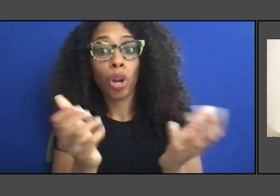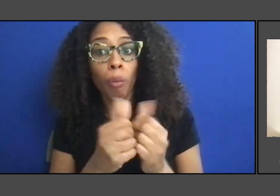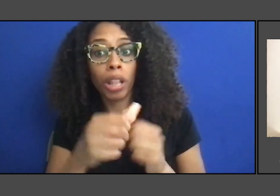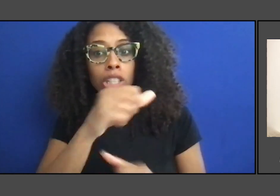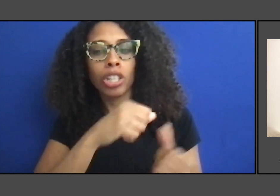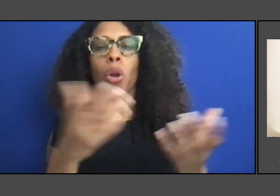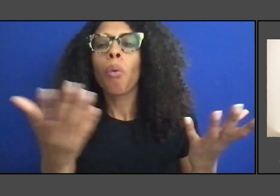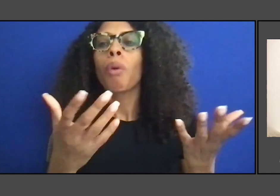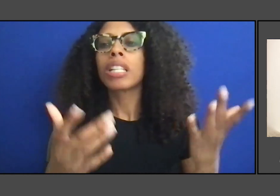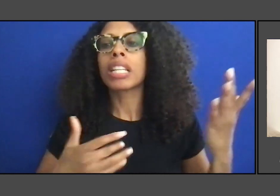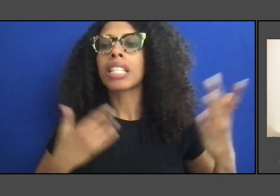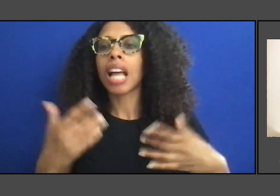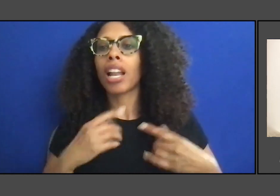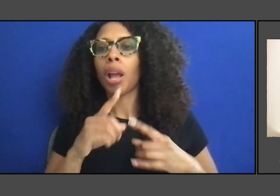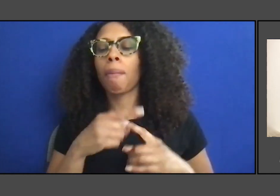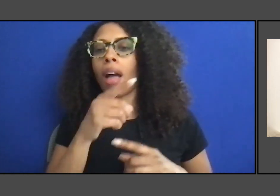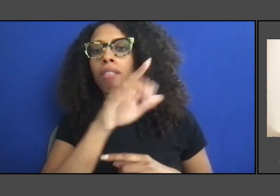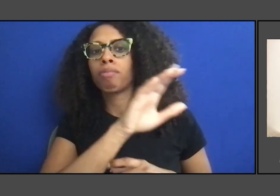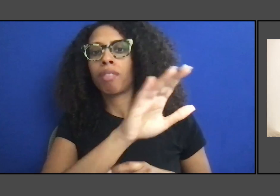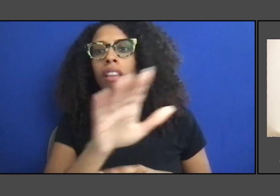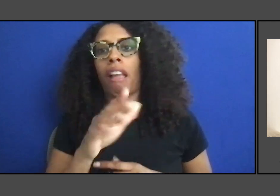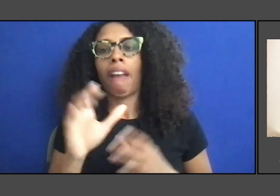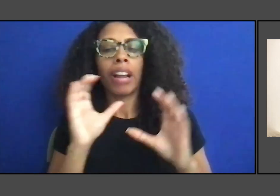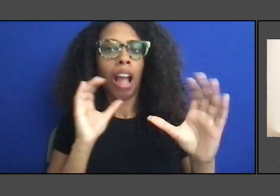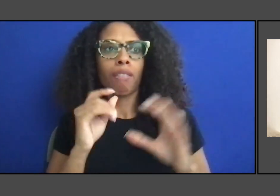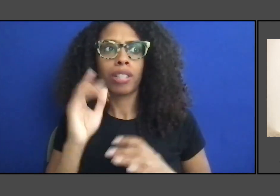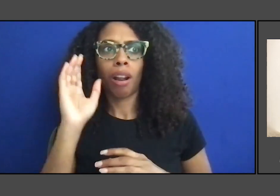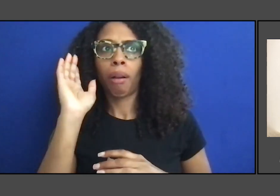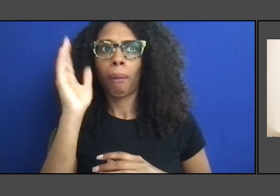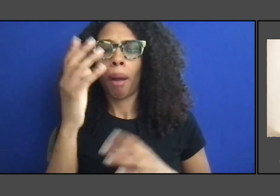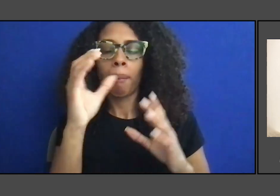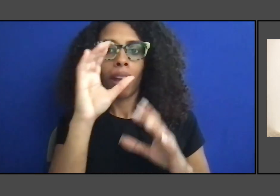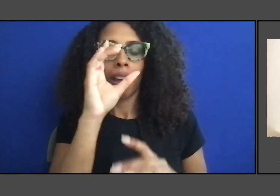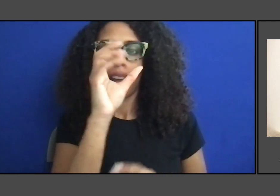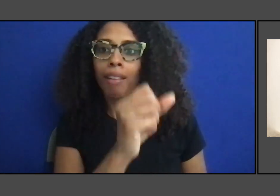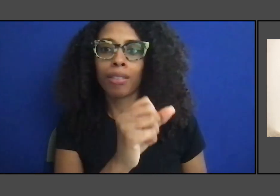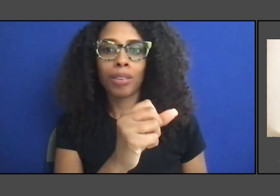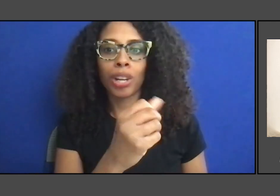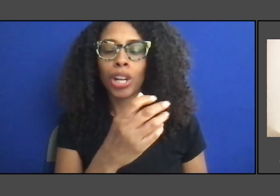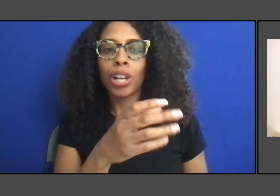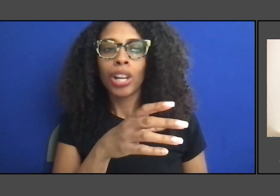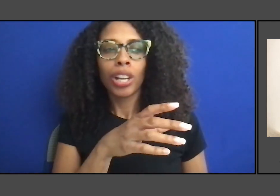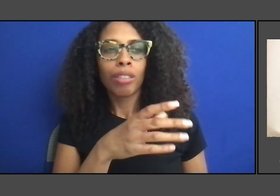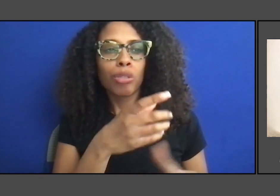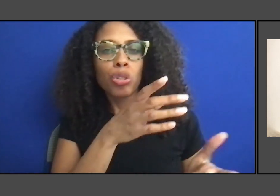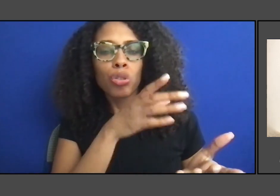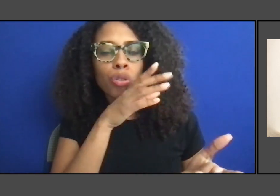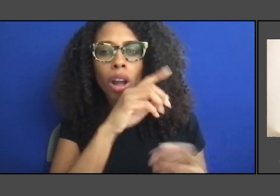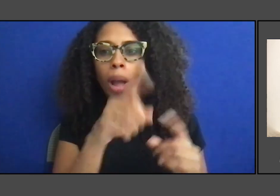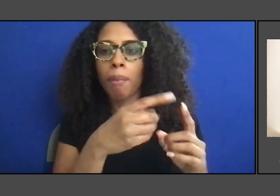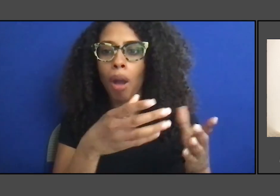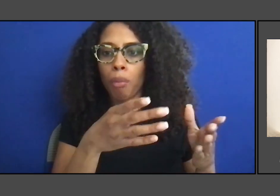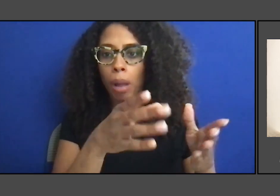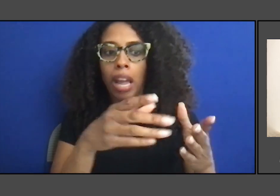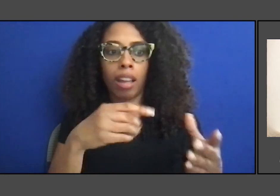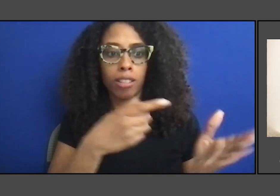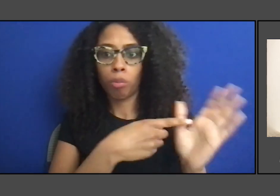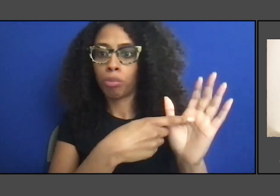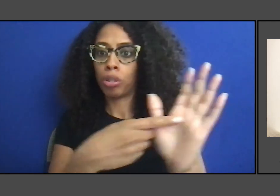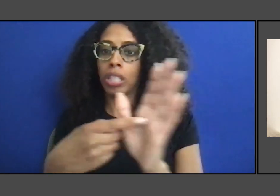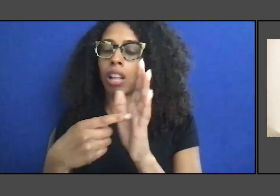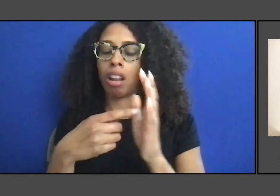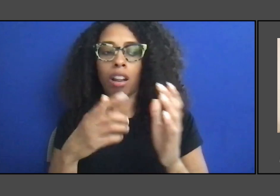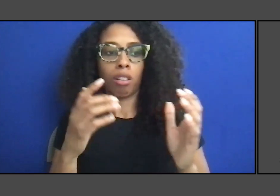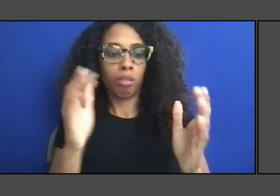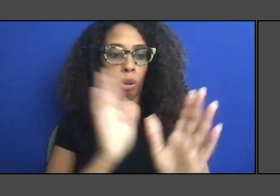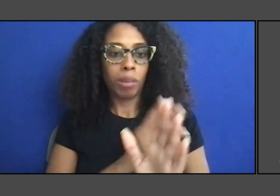be fascinating. I would love to. I mean, talking about presenting ways of presenting the Mhm. music, great ways of presenting the music. Mm-hmm. Well, and